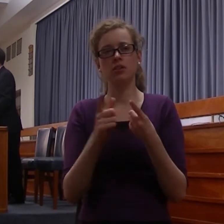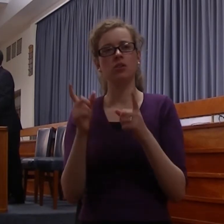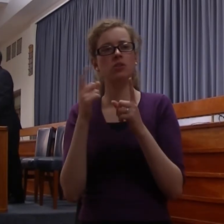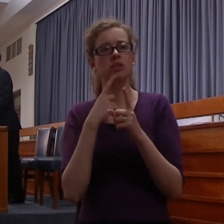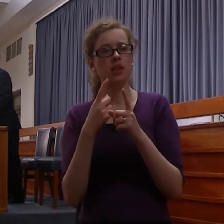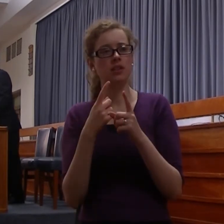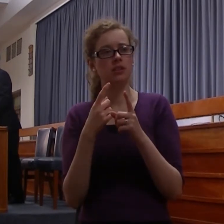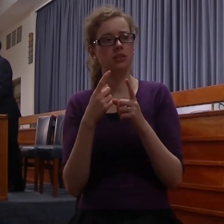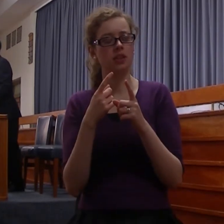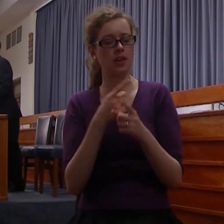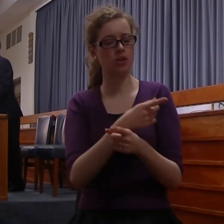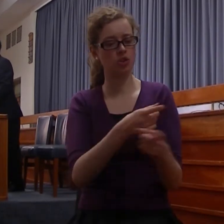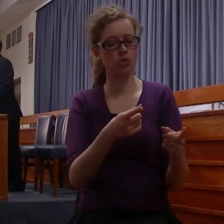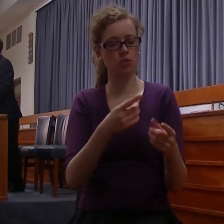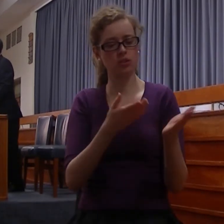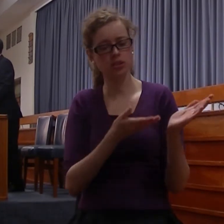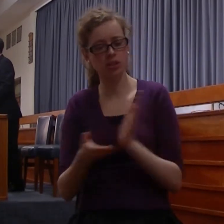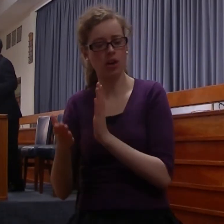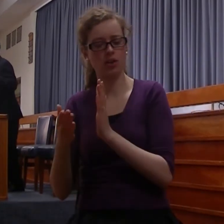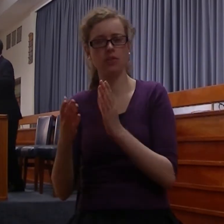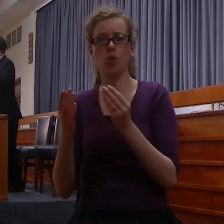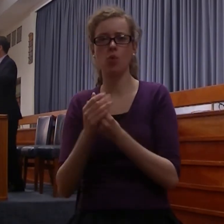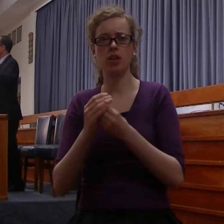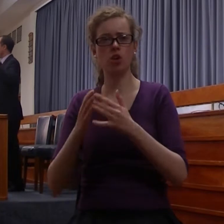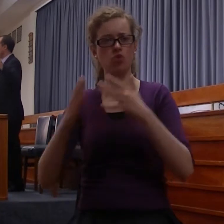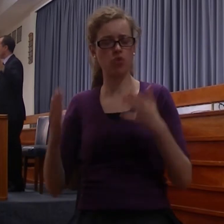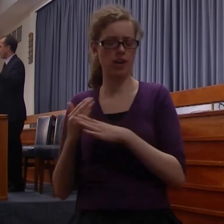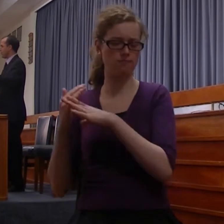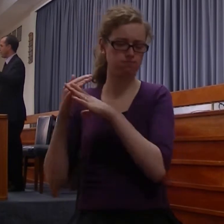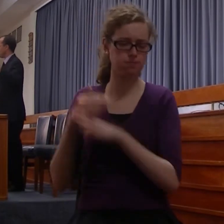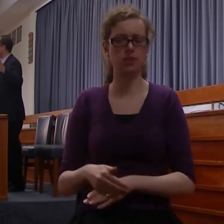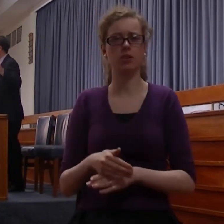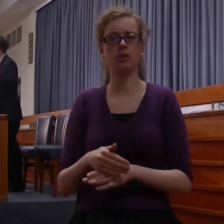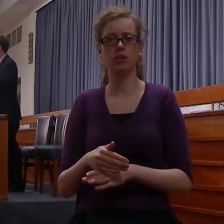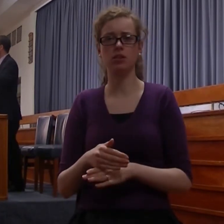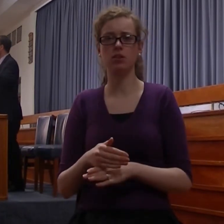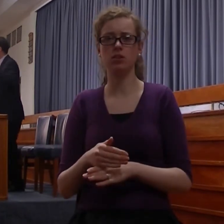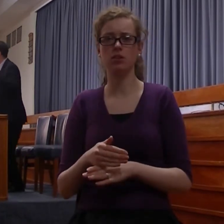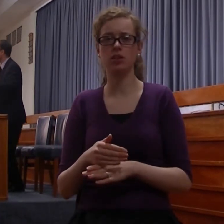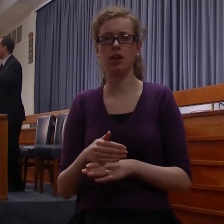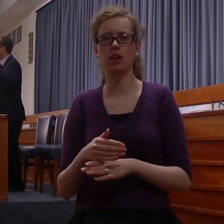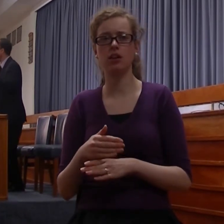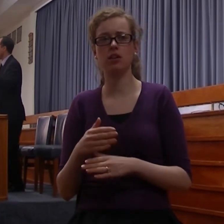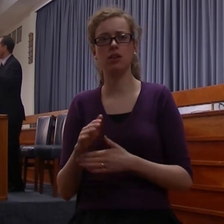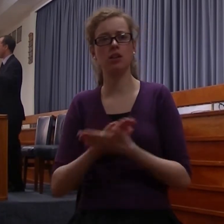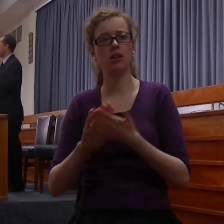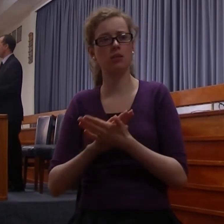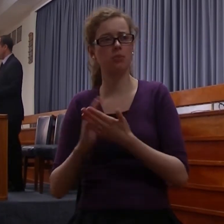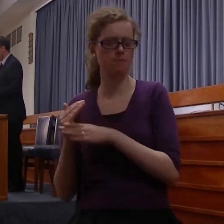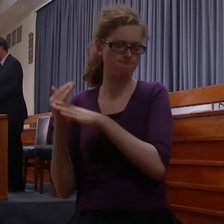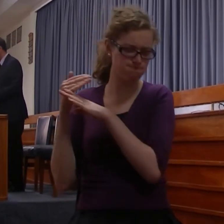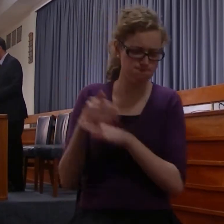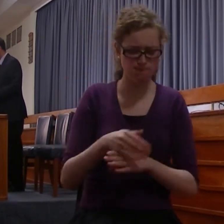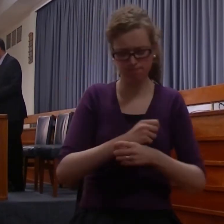them, just following the text here. First of all, the Lord says, they served him with great,